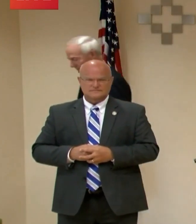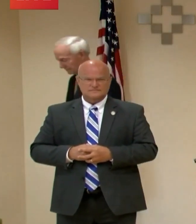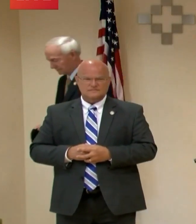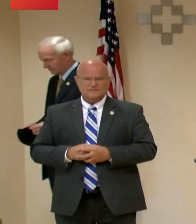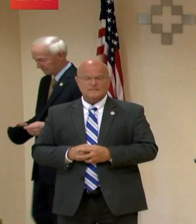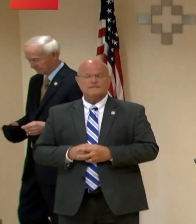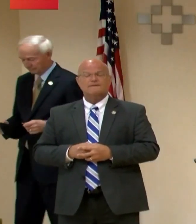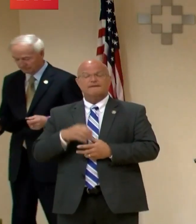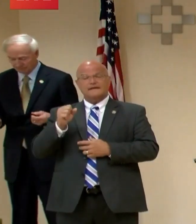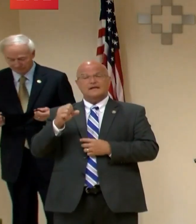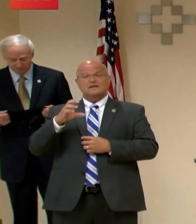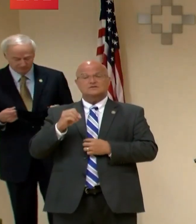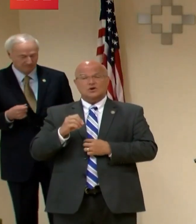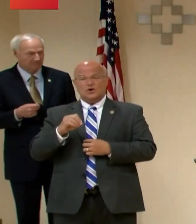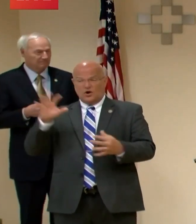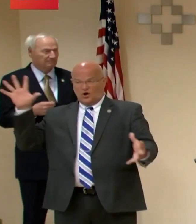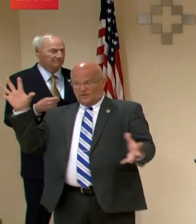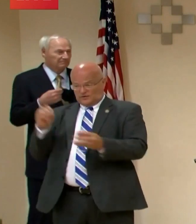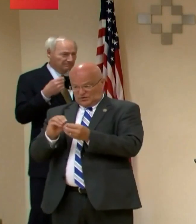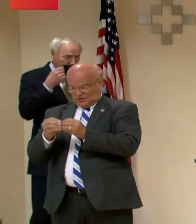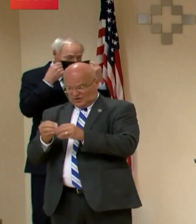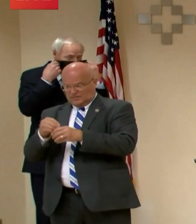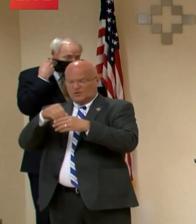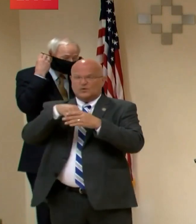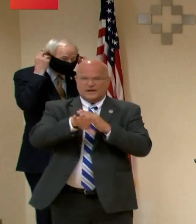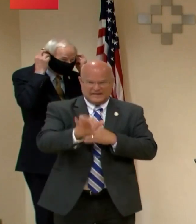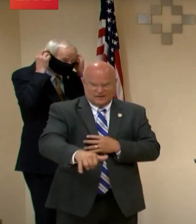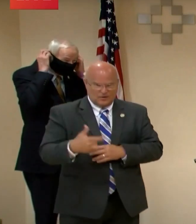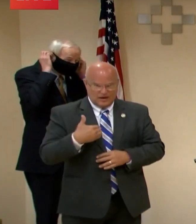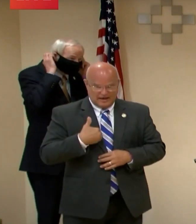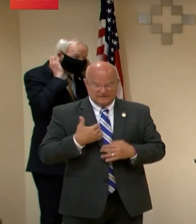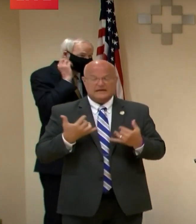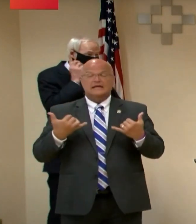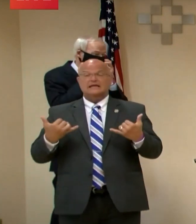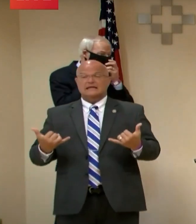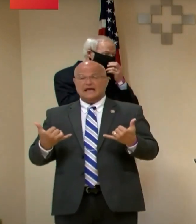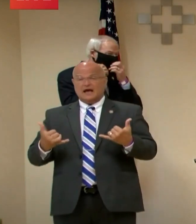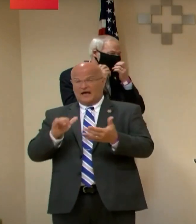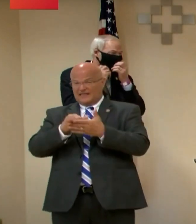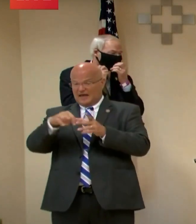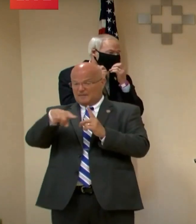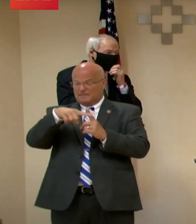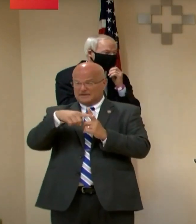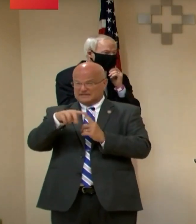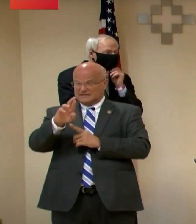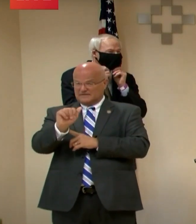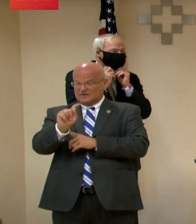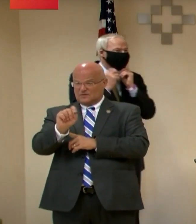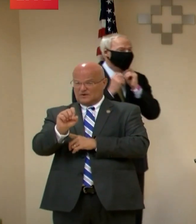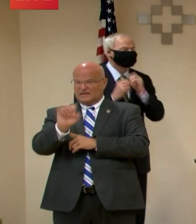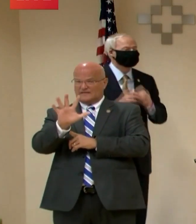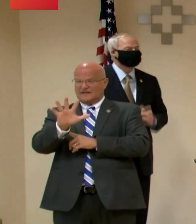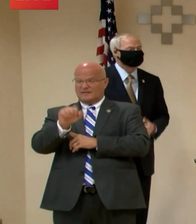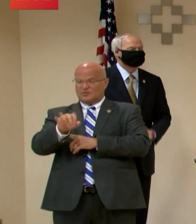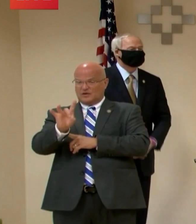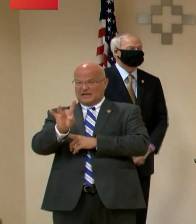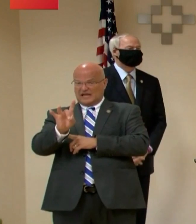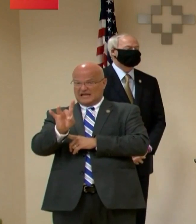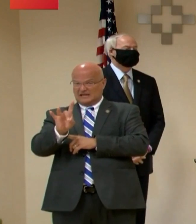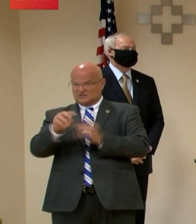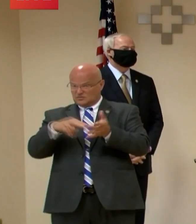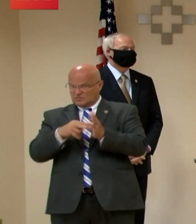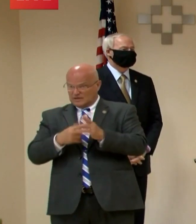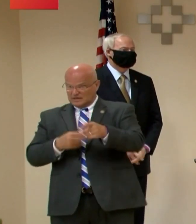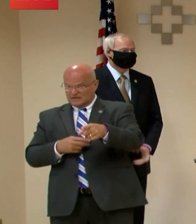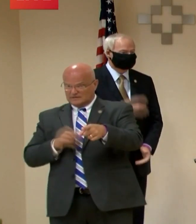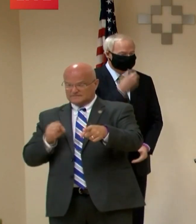Okay. So the total number would go into that from what we have. Now, that positivity rate, that 5.8%, is that what you're referring